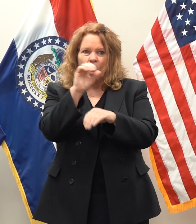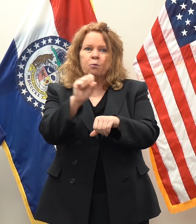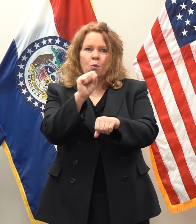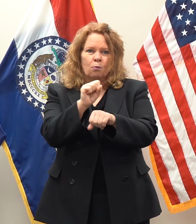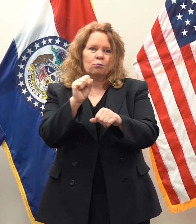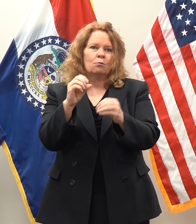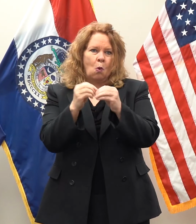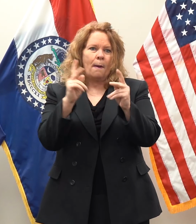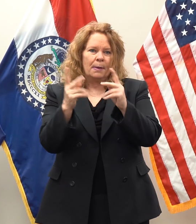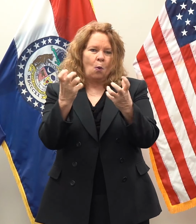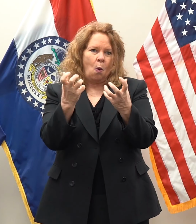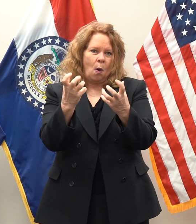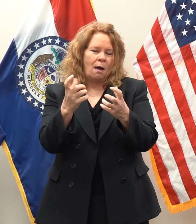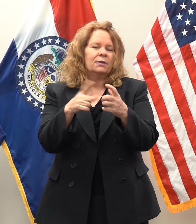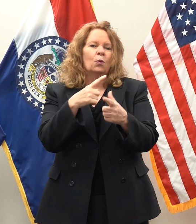to accommodate everyone.